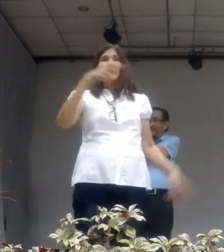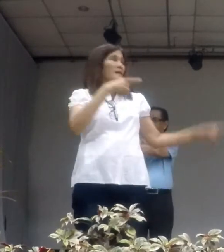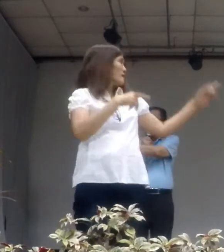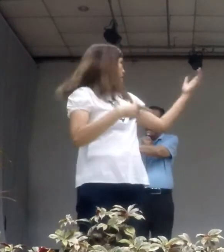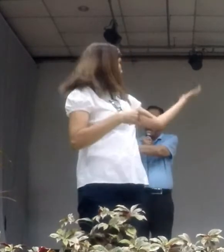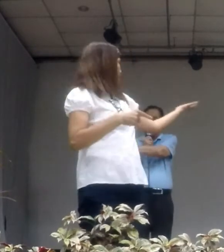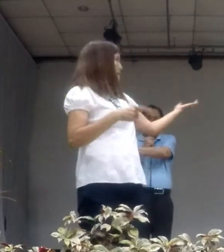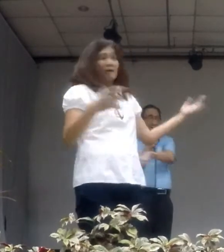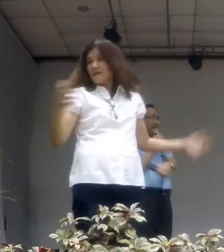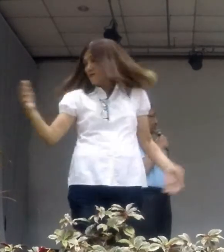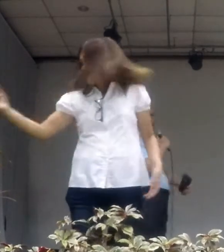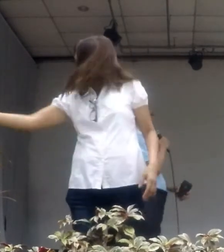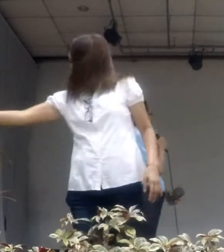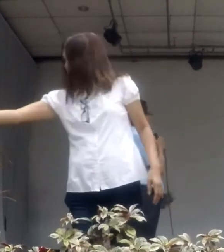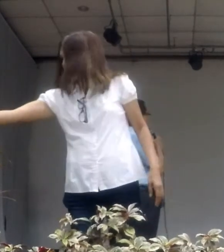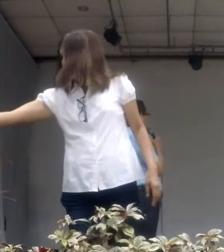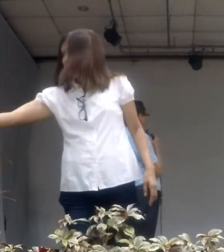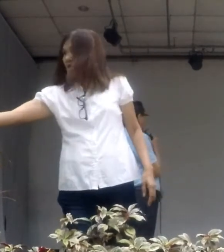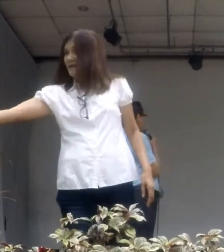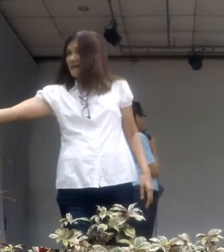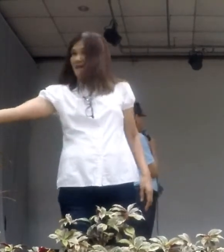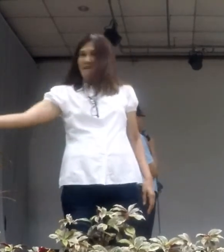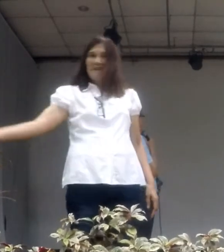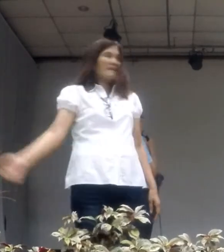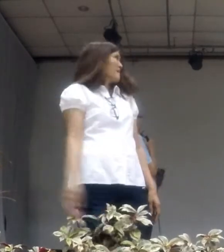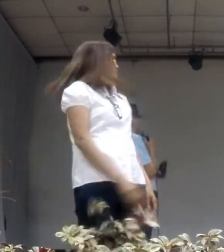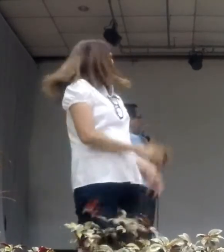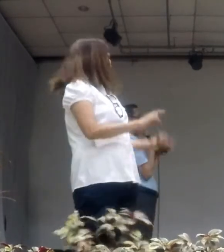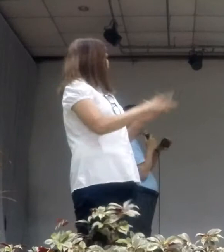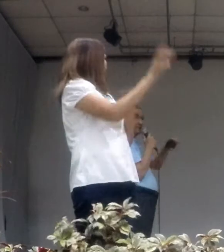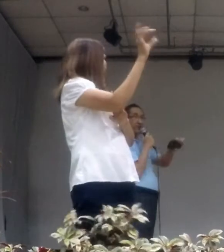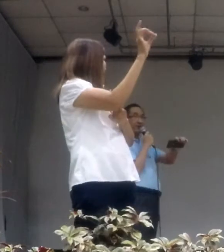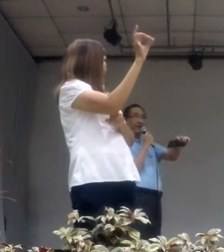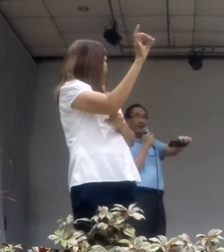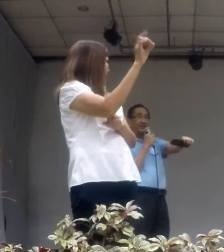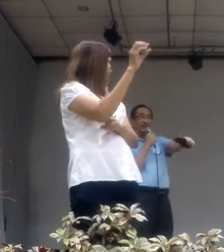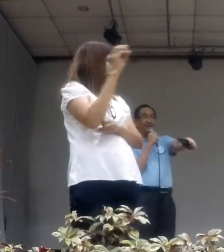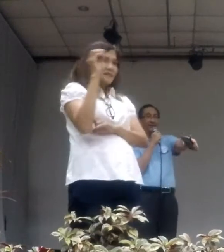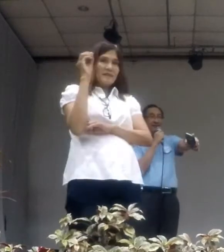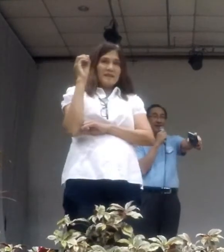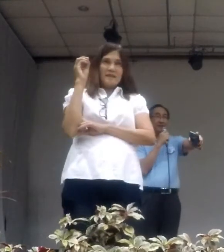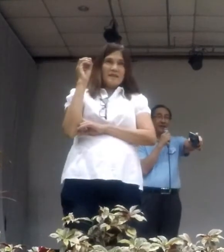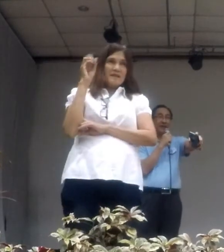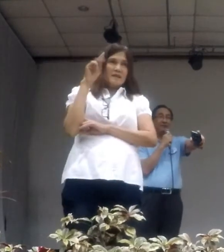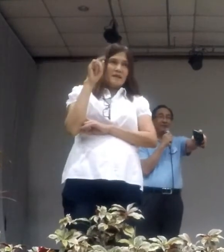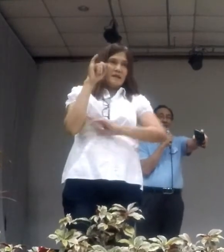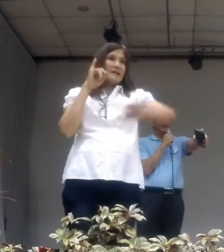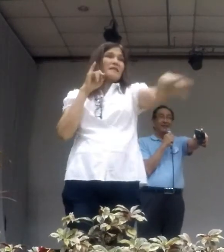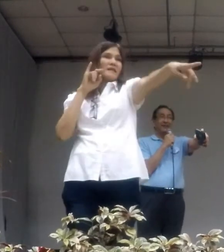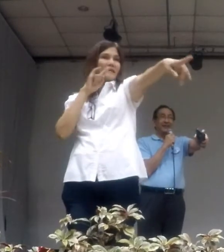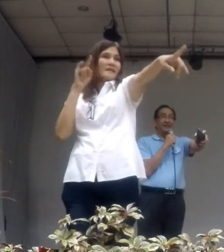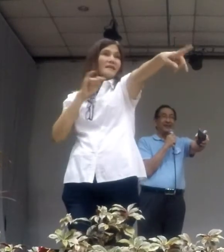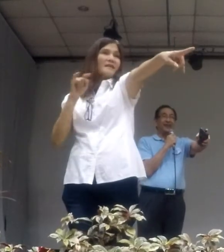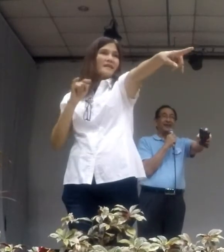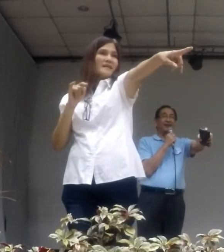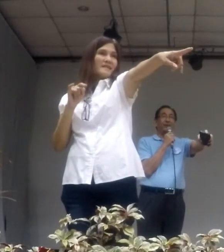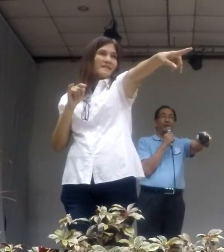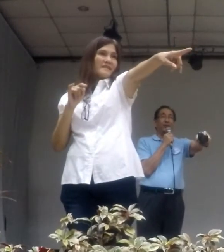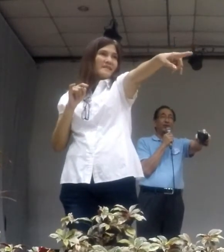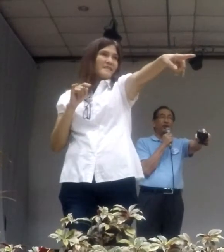here at the stage. Number eight is Ms. Ortiz Thelma,